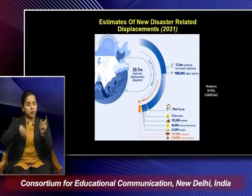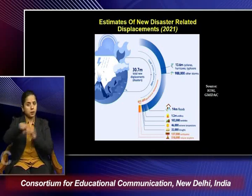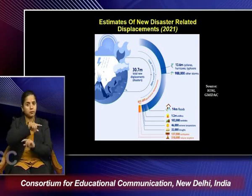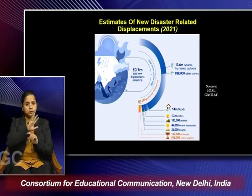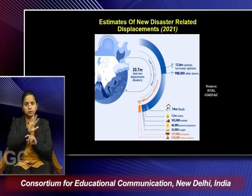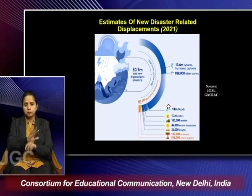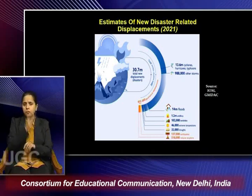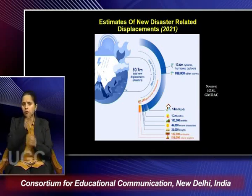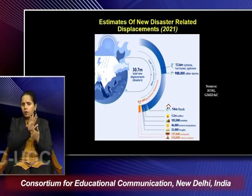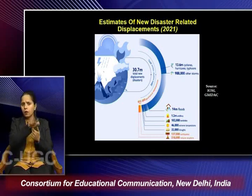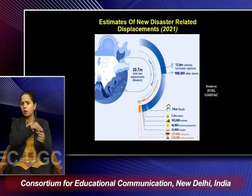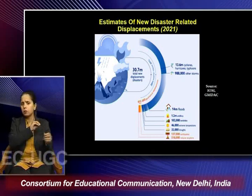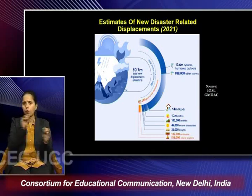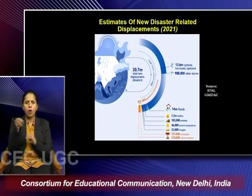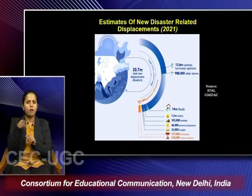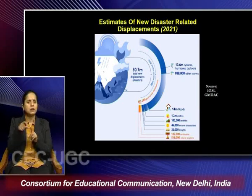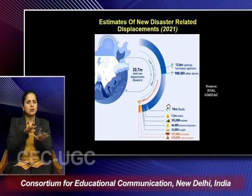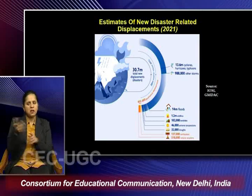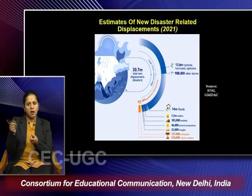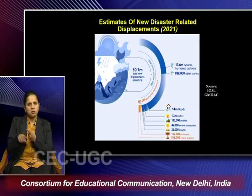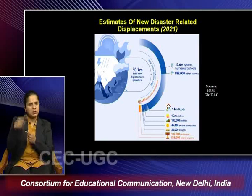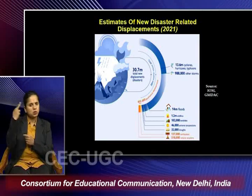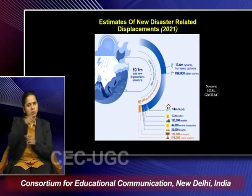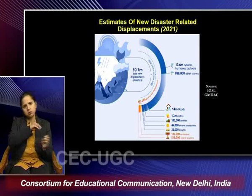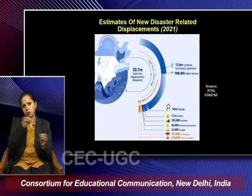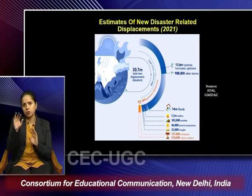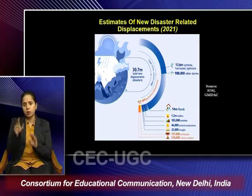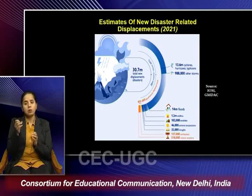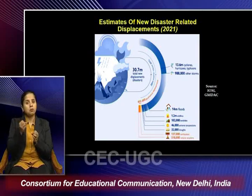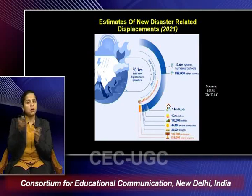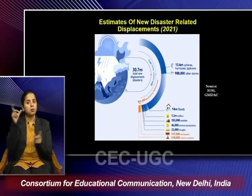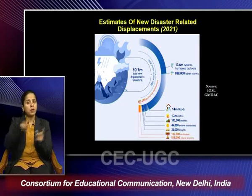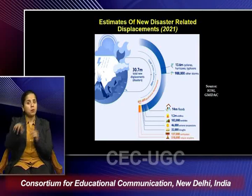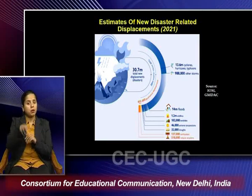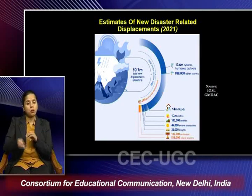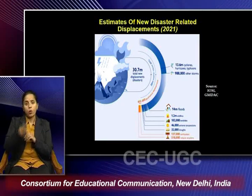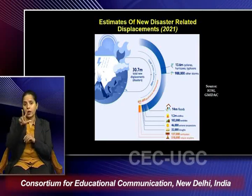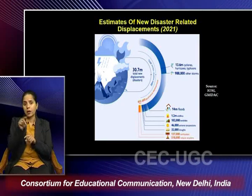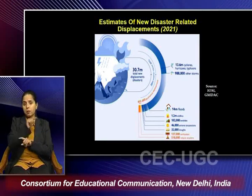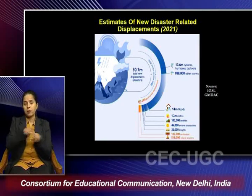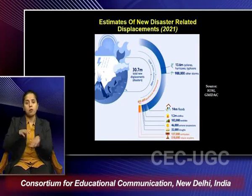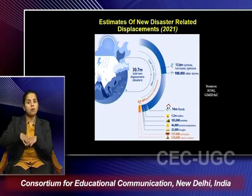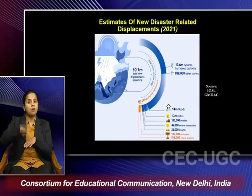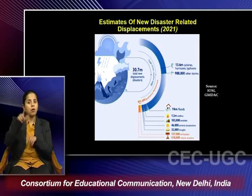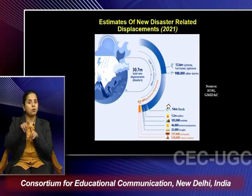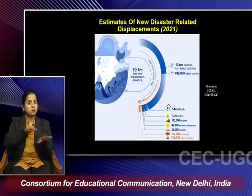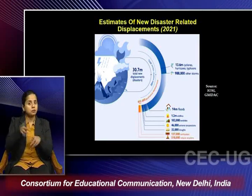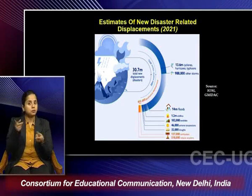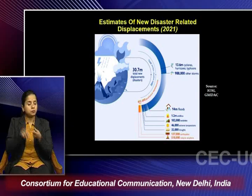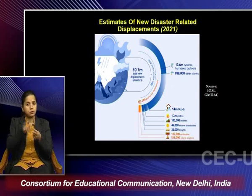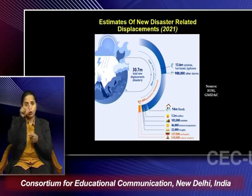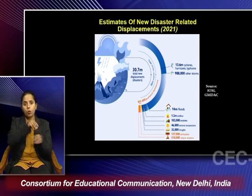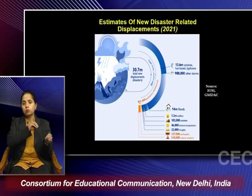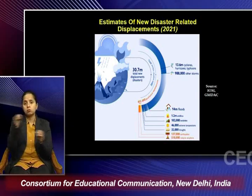been displaced by disasters, and large proportion of them, actually more than 80% of these disaster related human